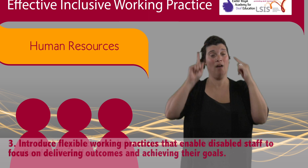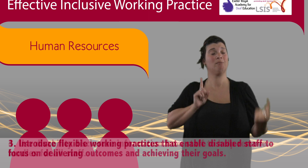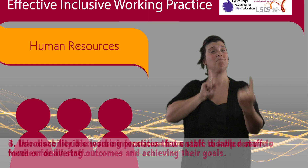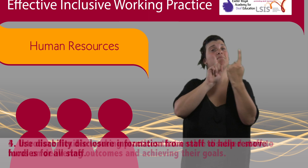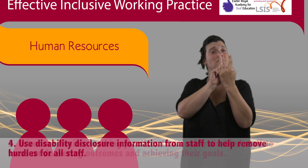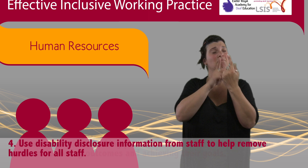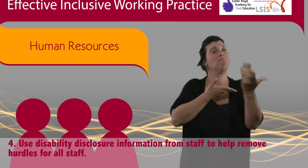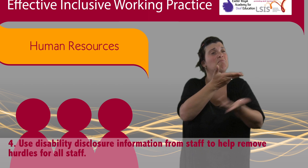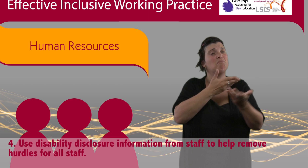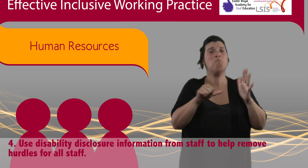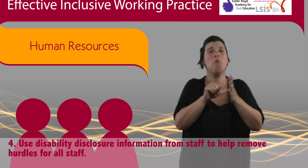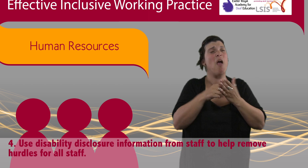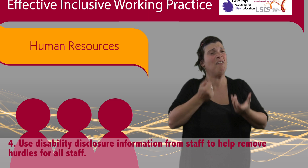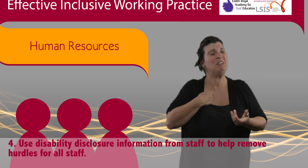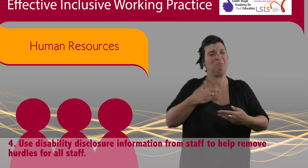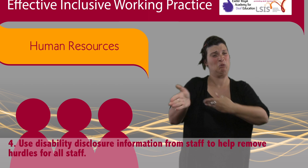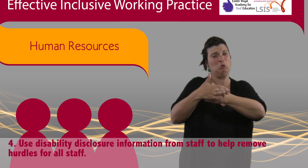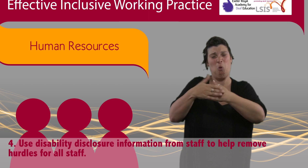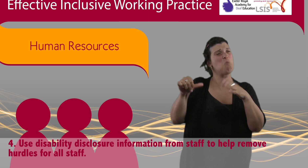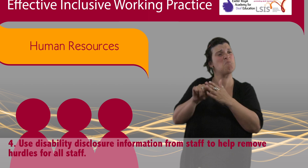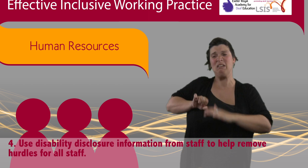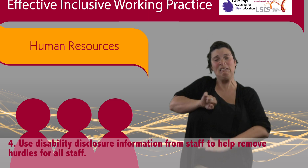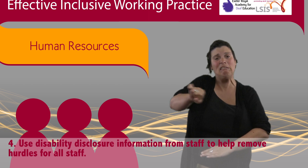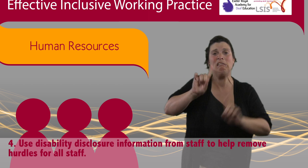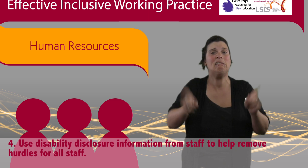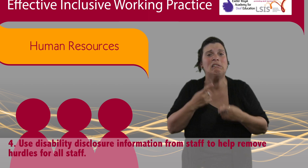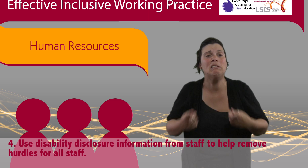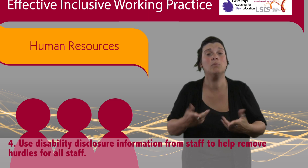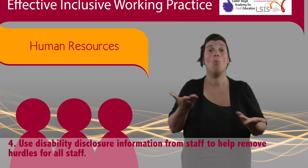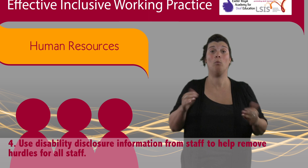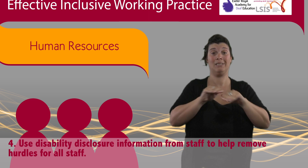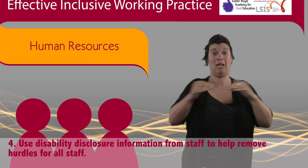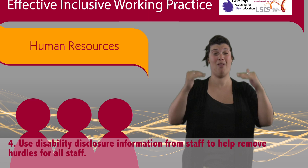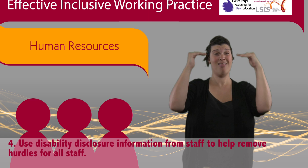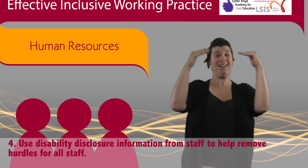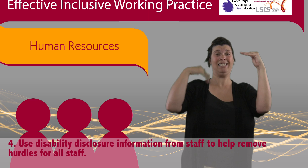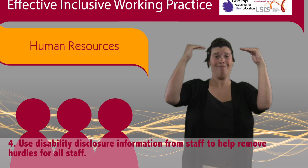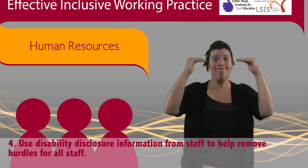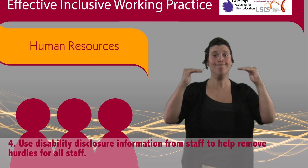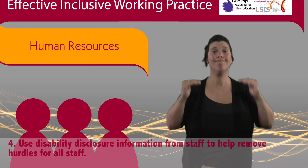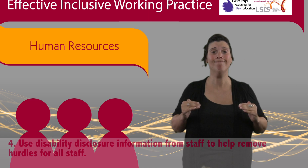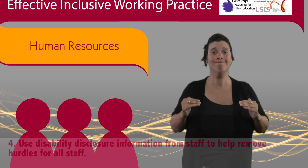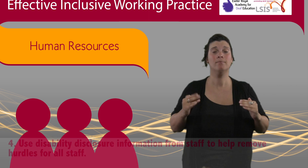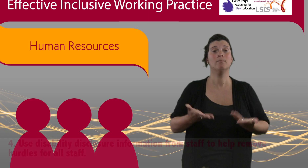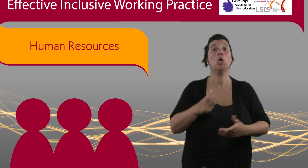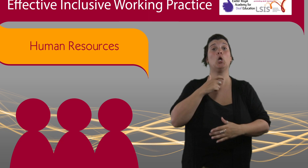goals. Use disability disclosure information from staff to help remove hurdles for all staff.